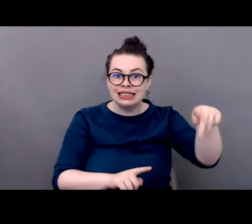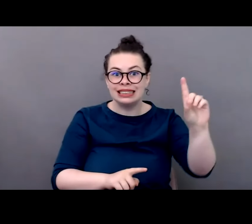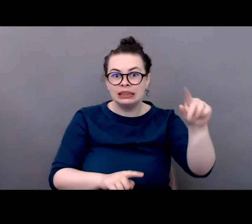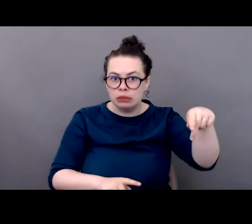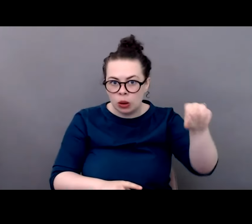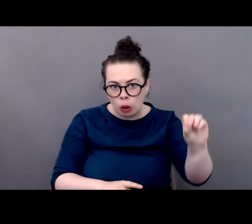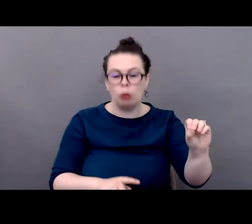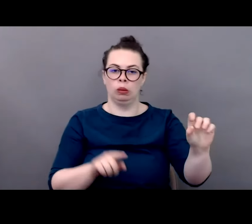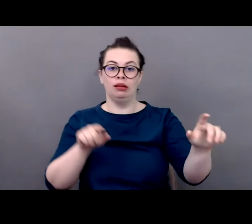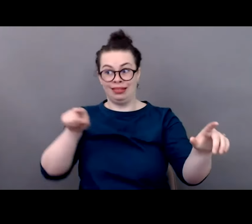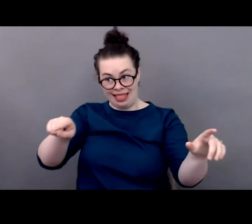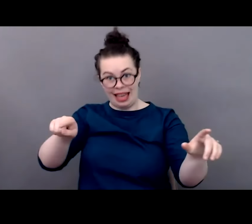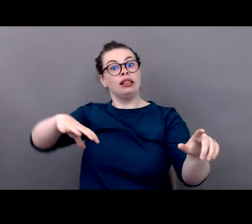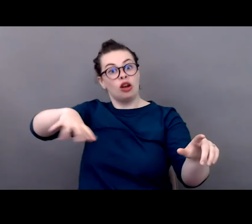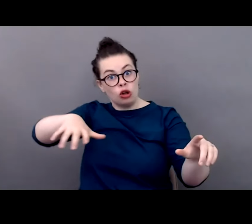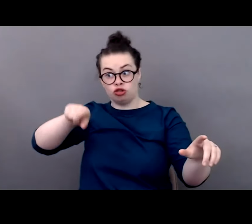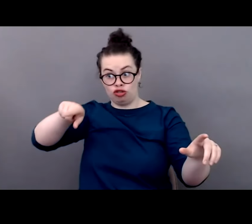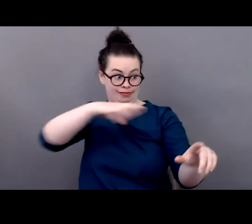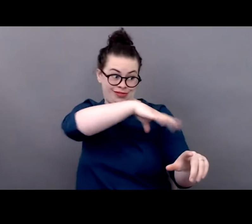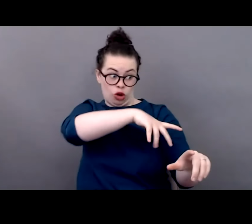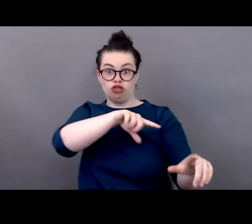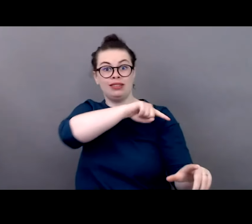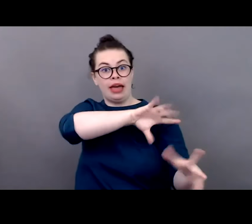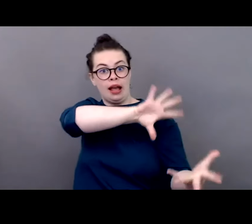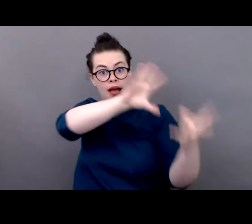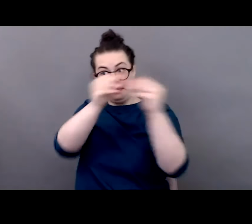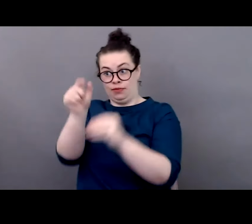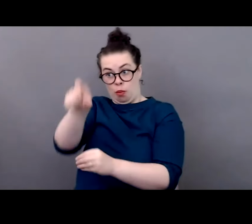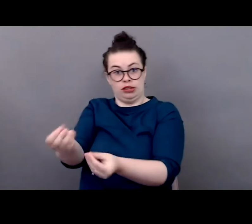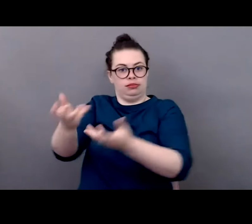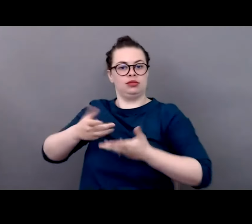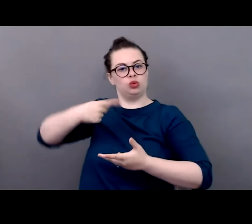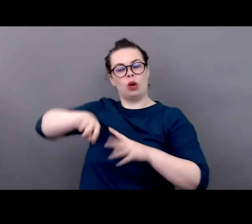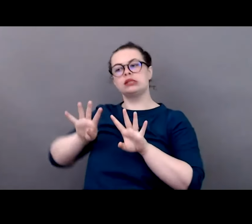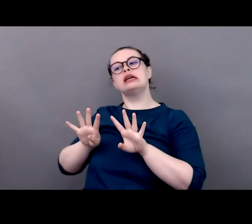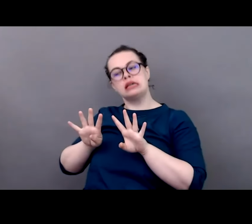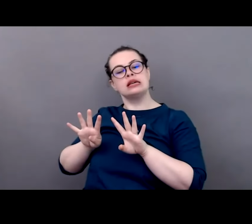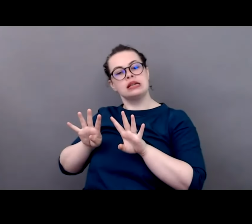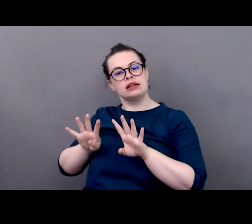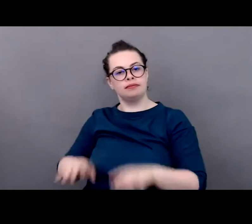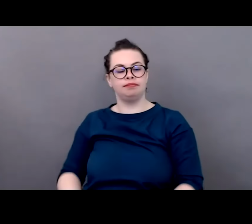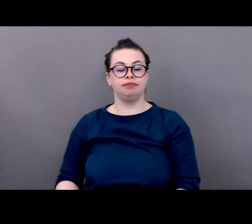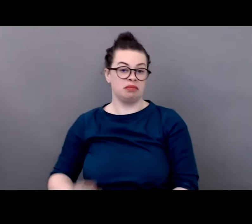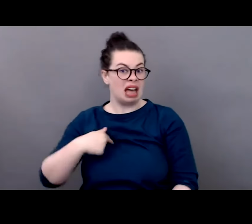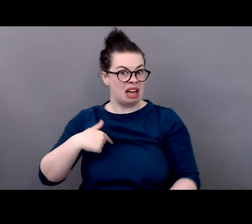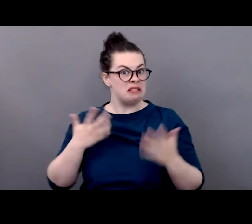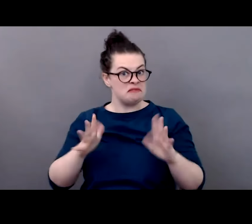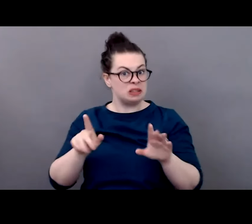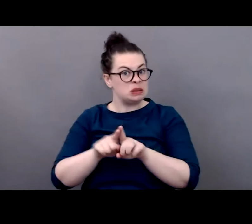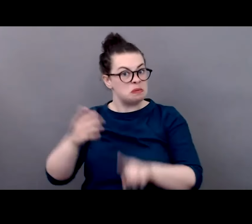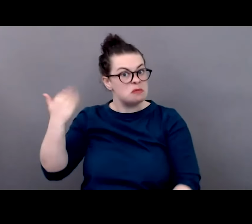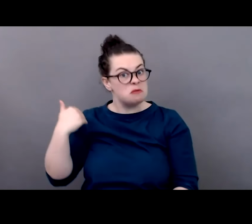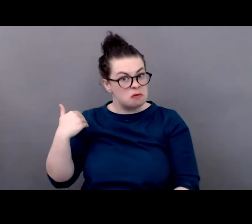for probably almost 10 countries. Usually the country rapporteur works on the reports of